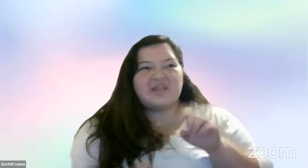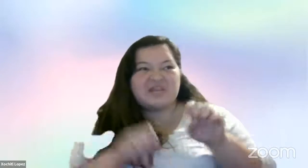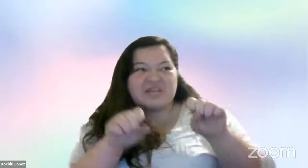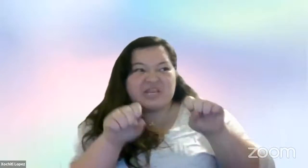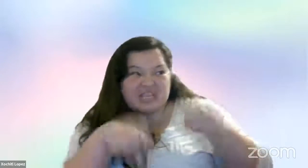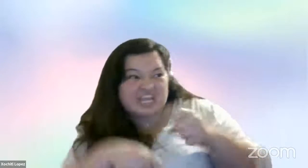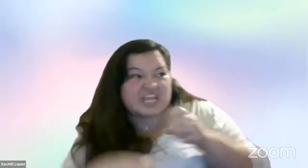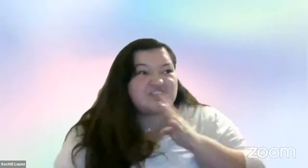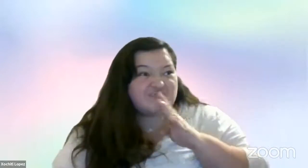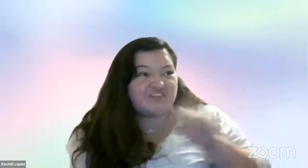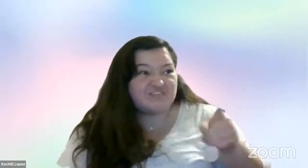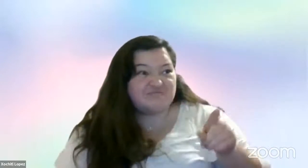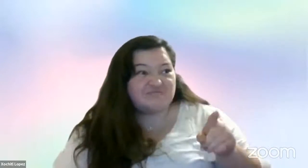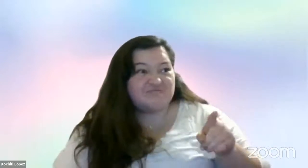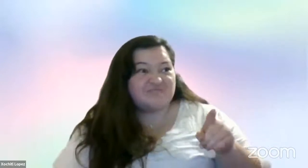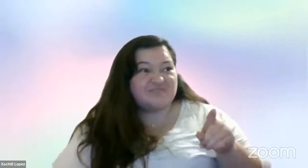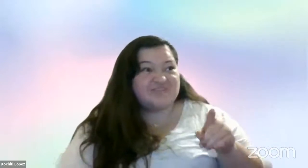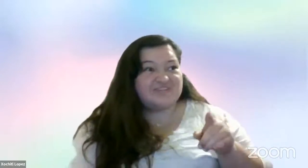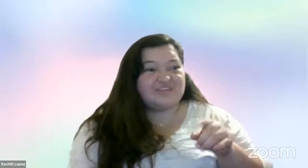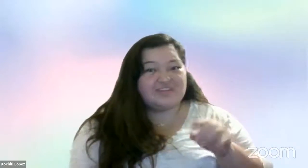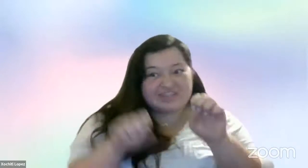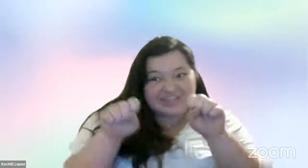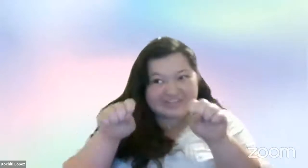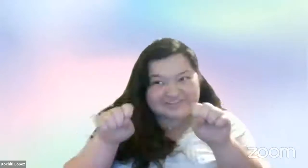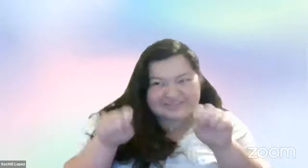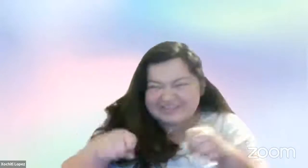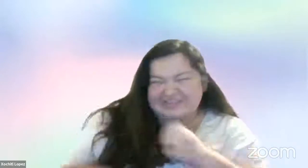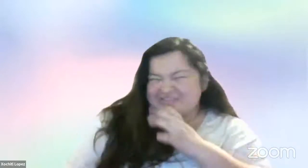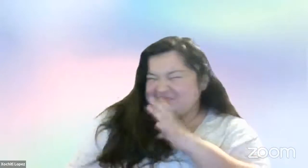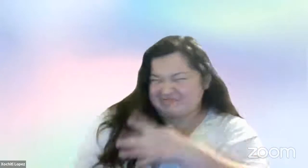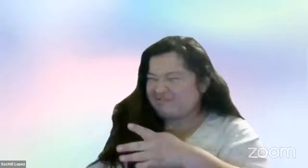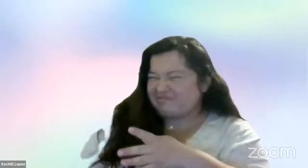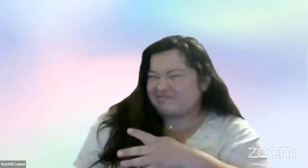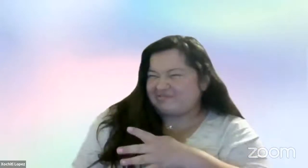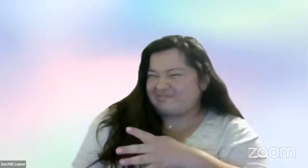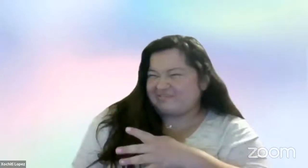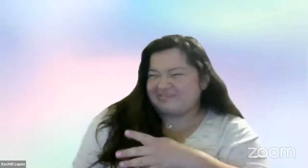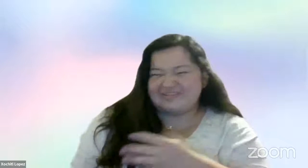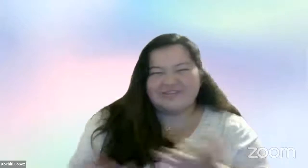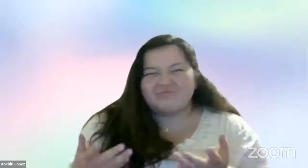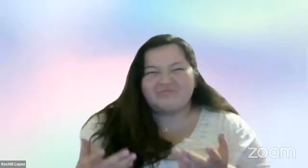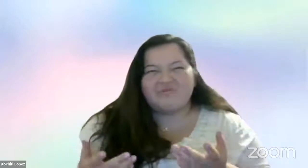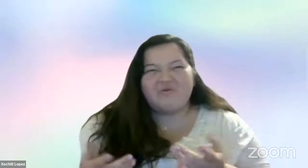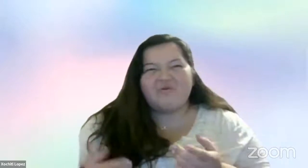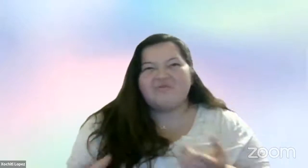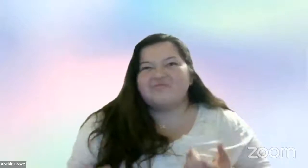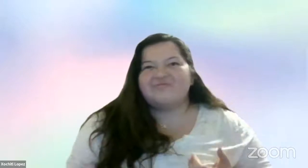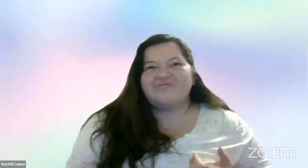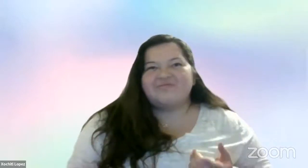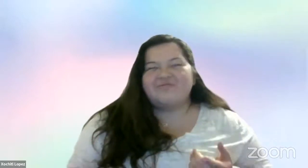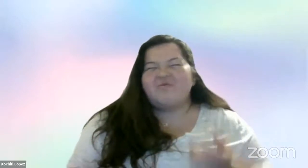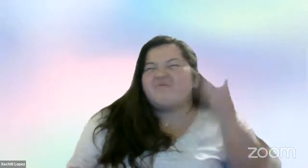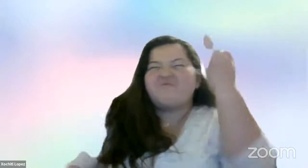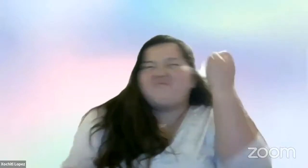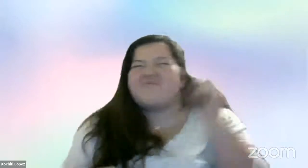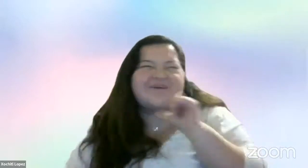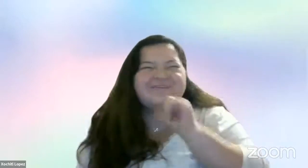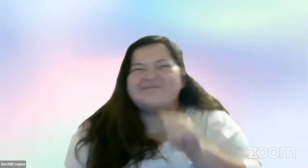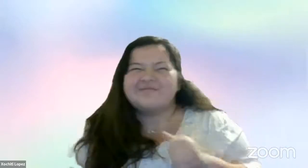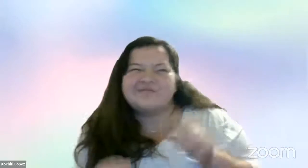and they're all asking me these questions like, well, can they talk? Can he talk? Can he speak? Oh,